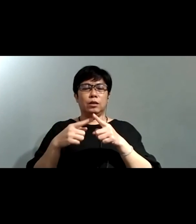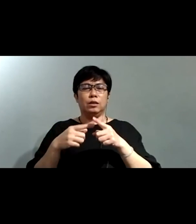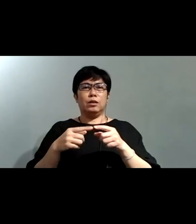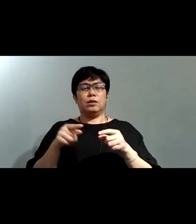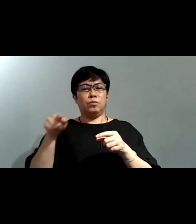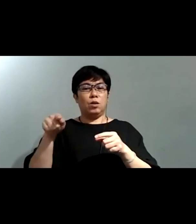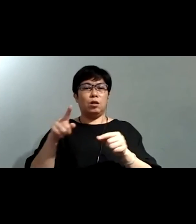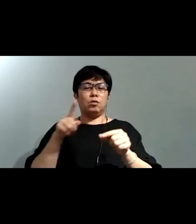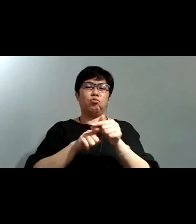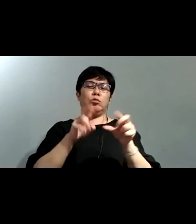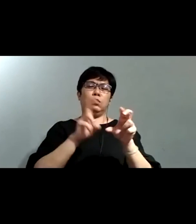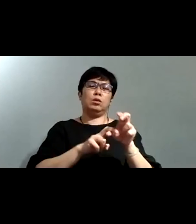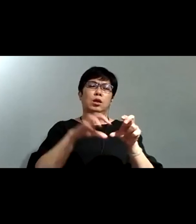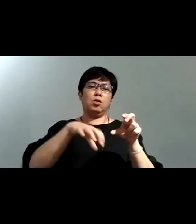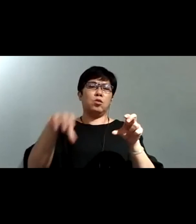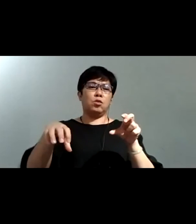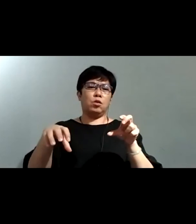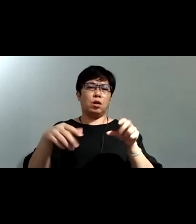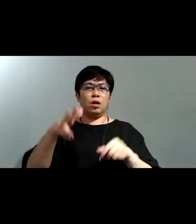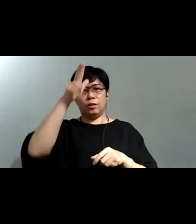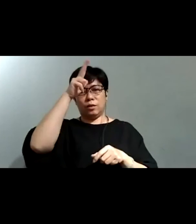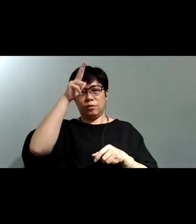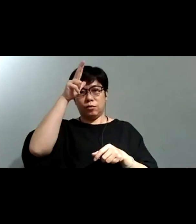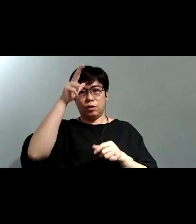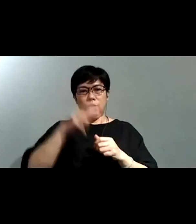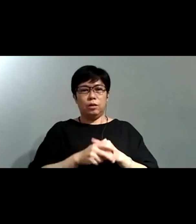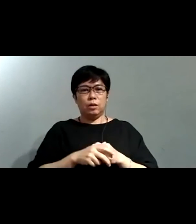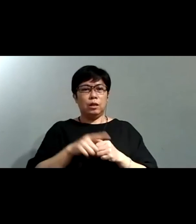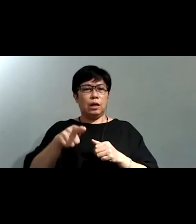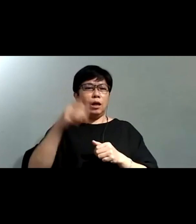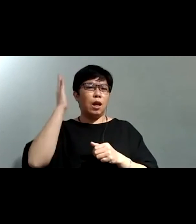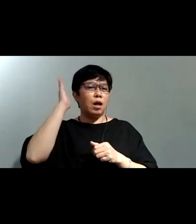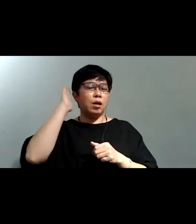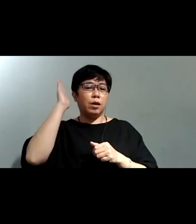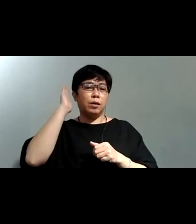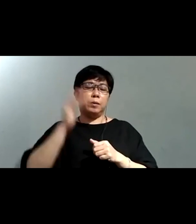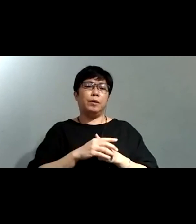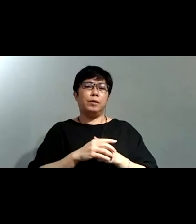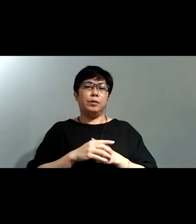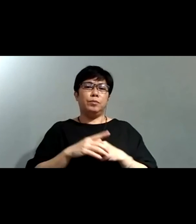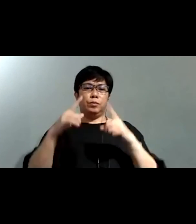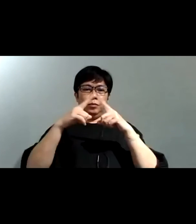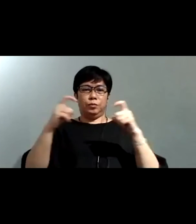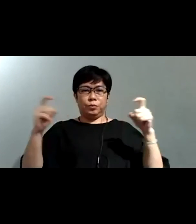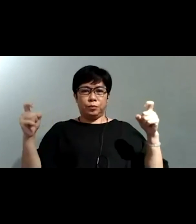and the gentleman is the district officer of Kowloon City District.